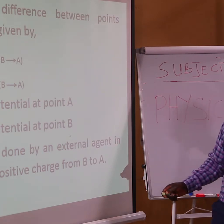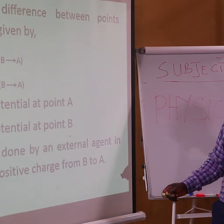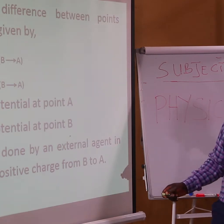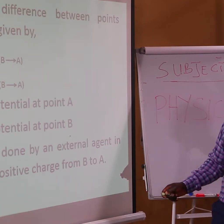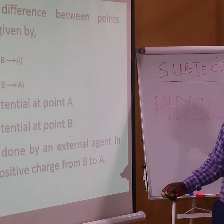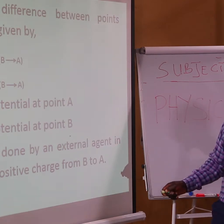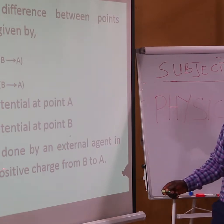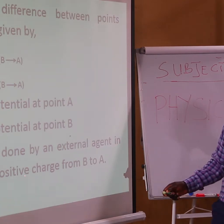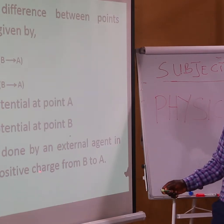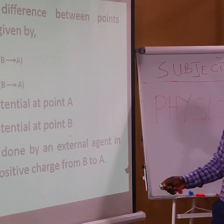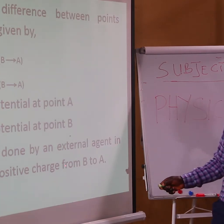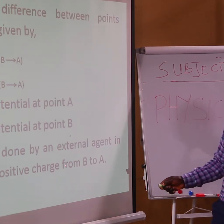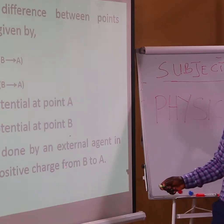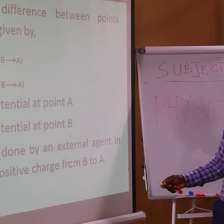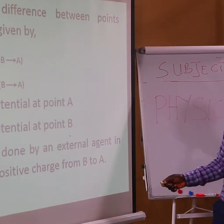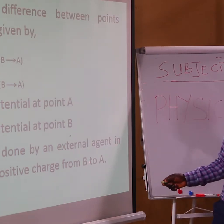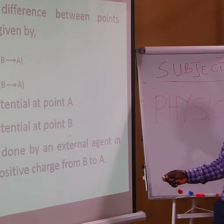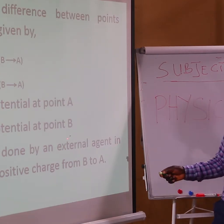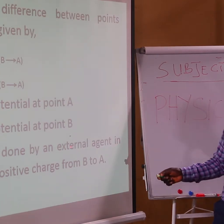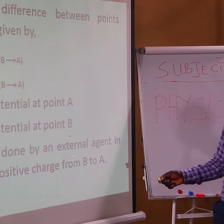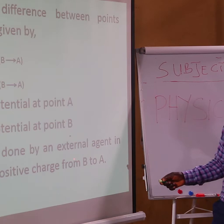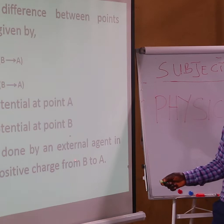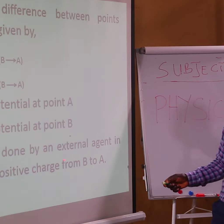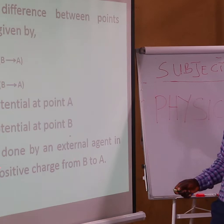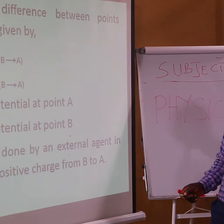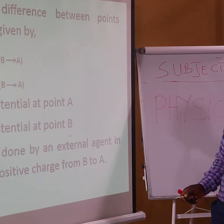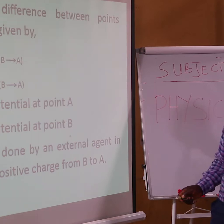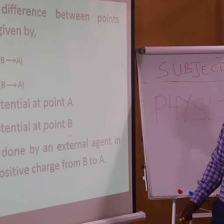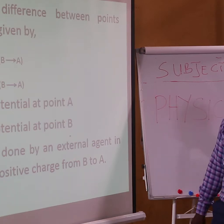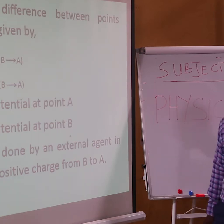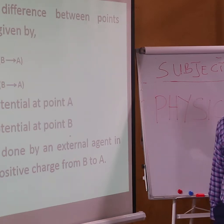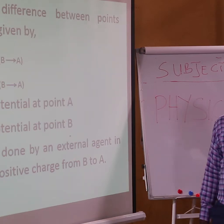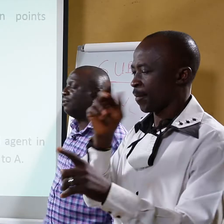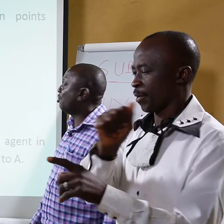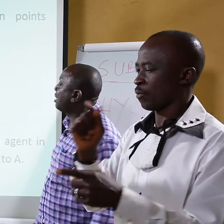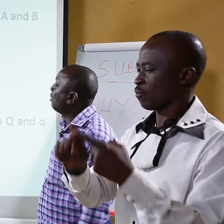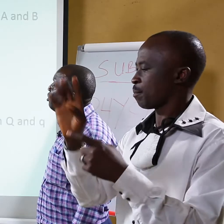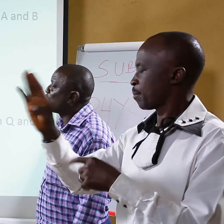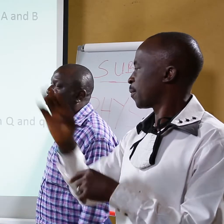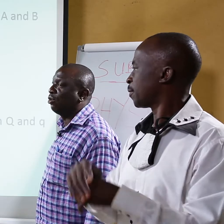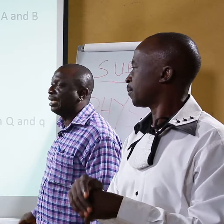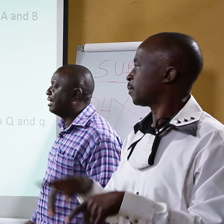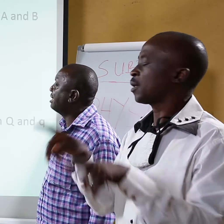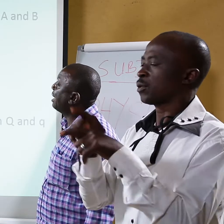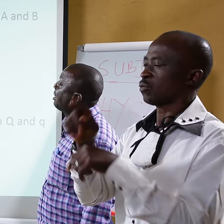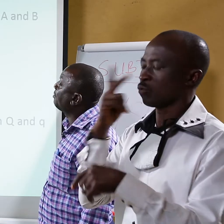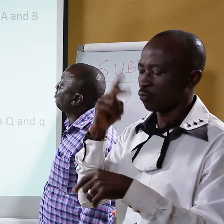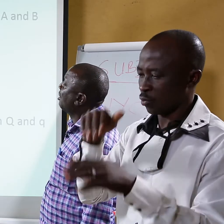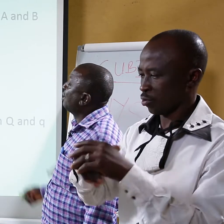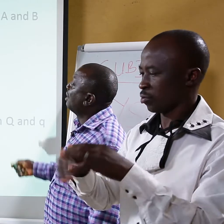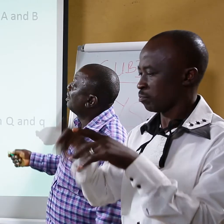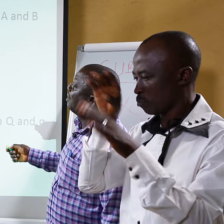moving a unit positive charge from point B to point A, just like we saw in the